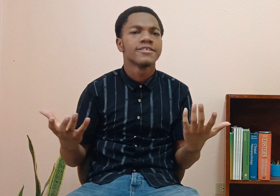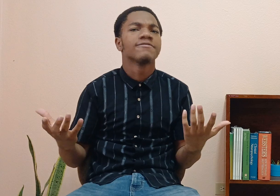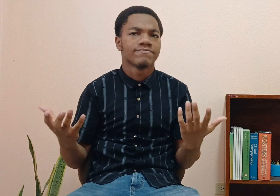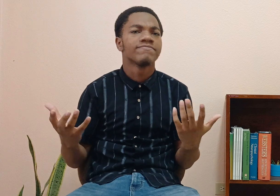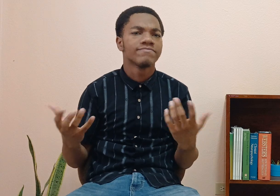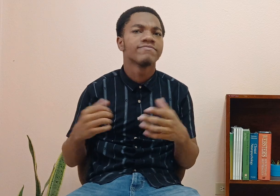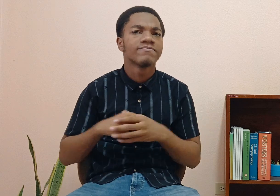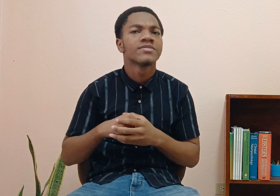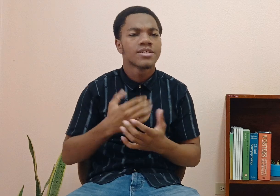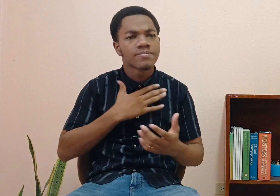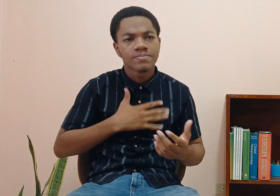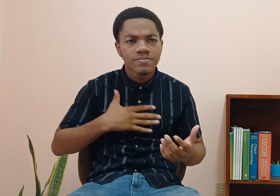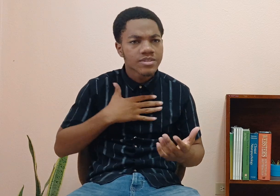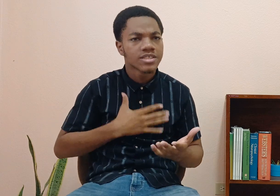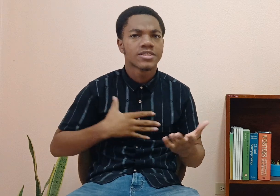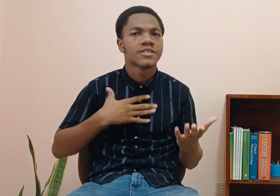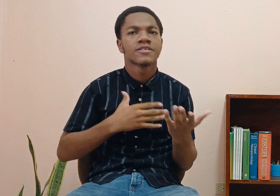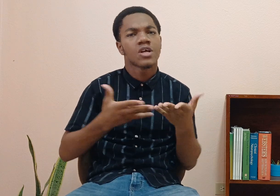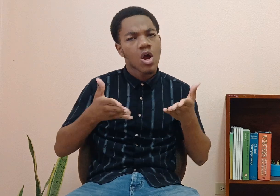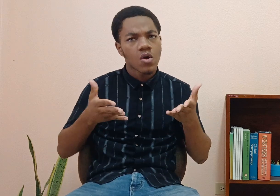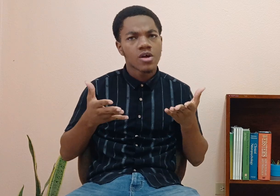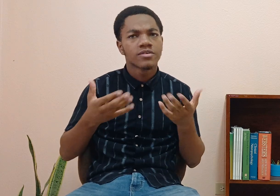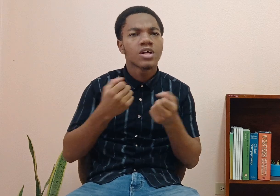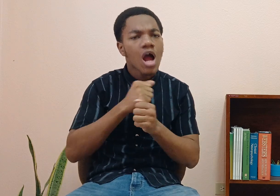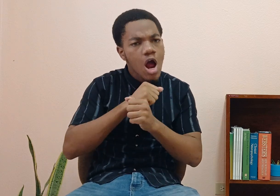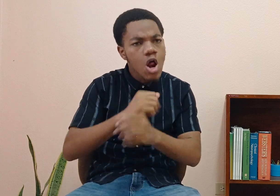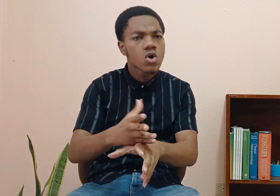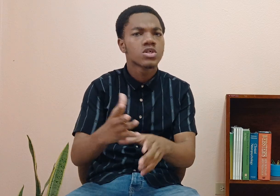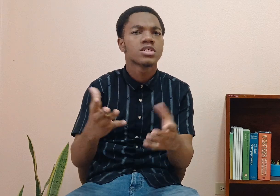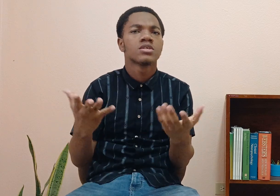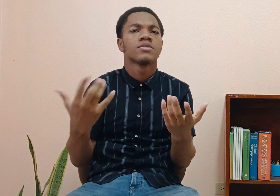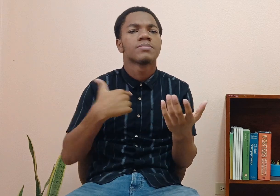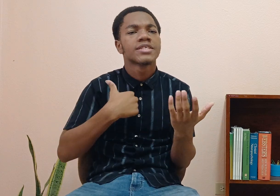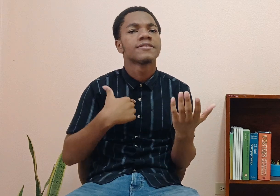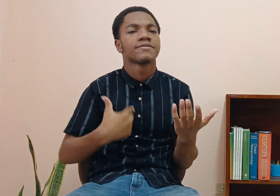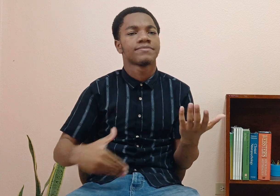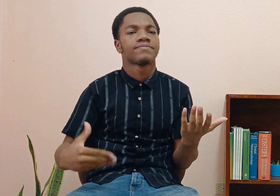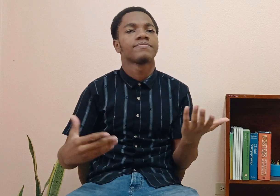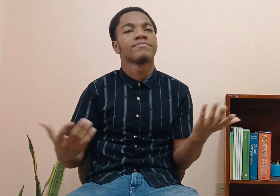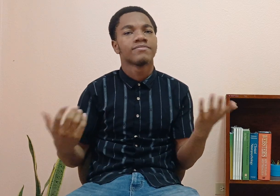Please cause me to remember the things that I have studied.